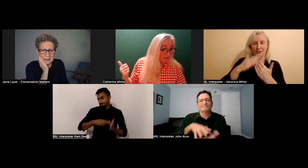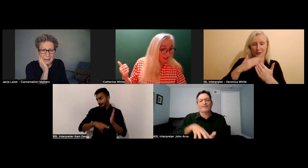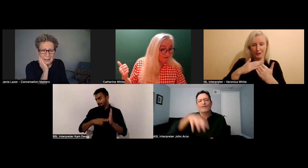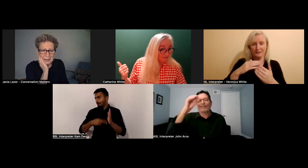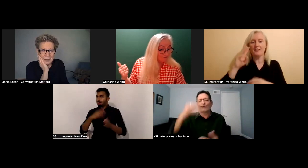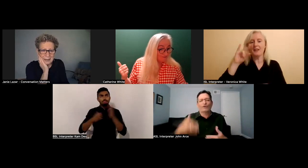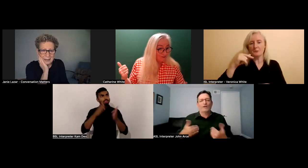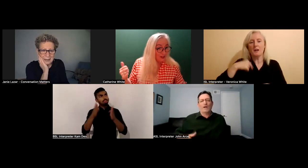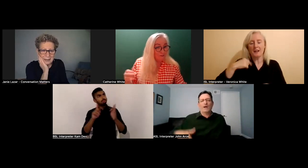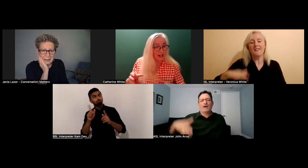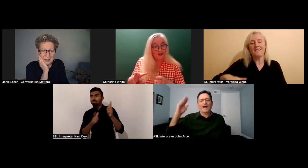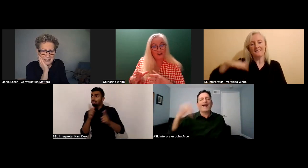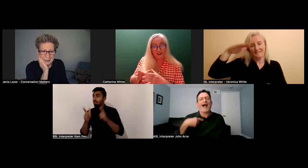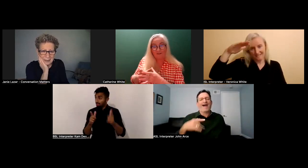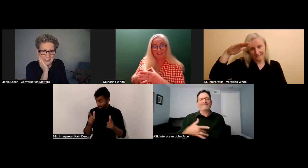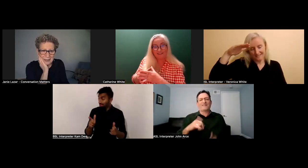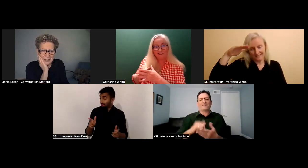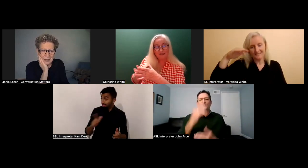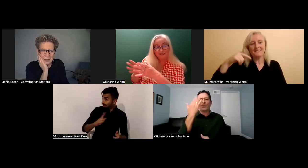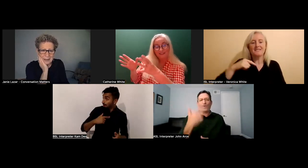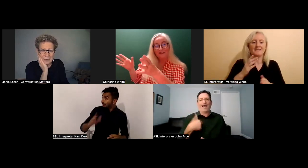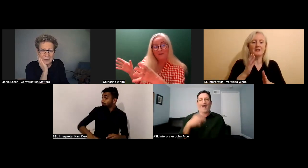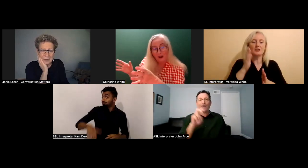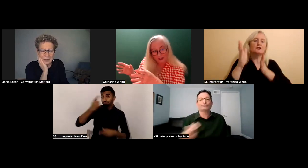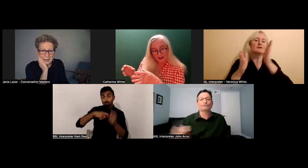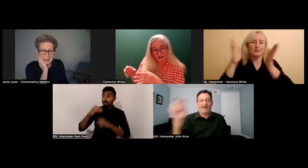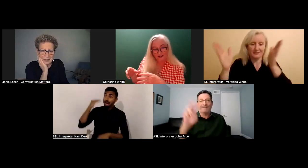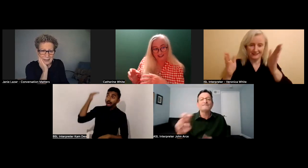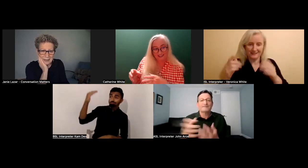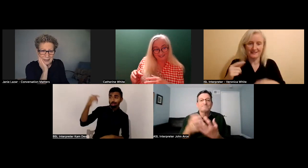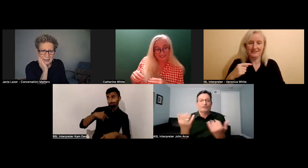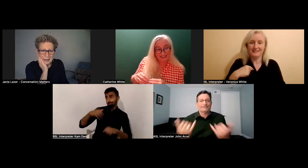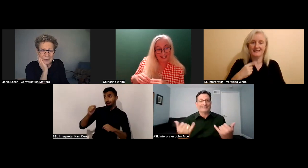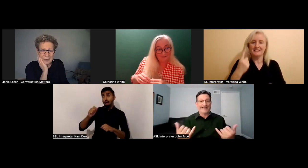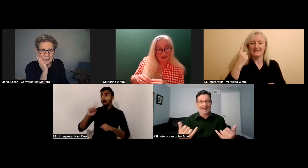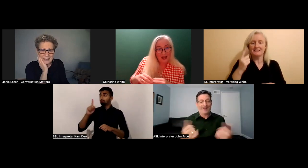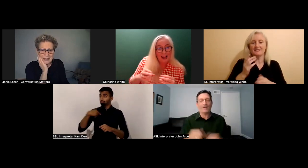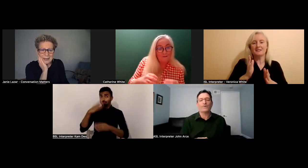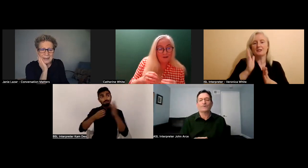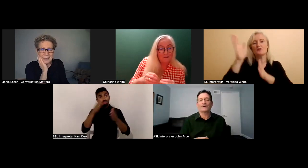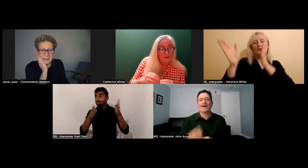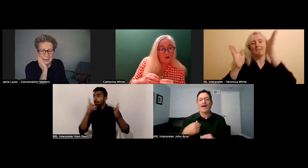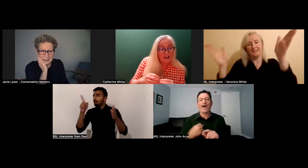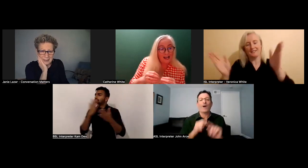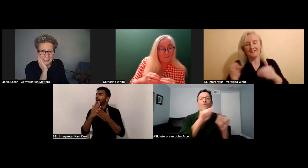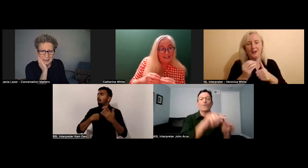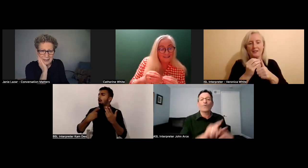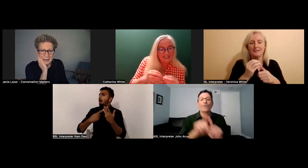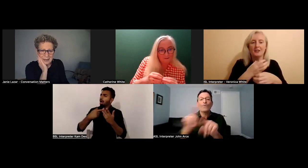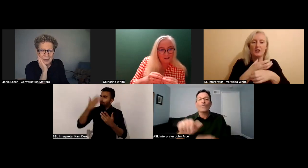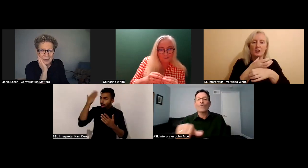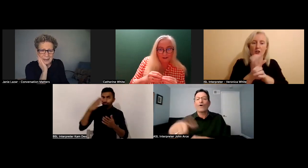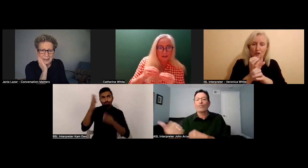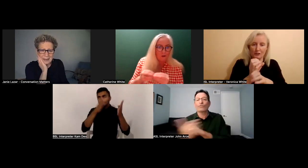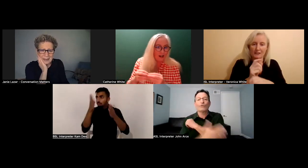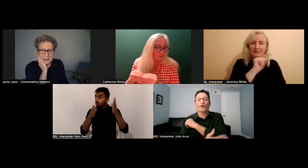off traveling. But I just traveled to other countries, yeah. But the more I met